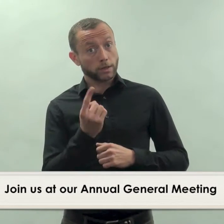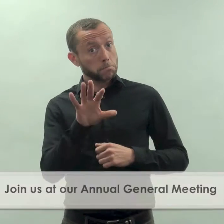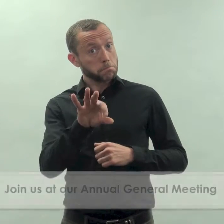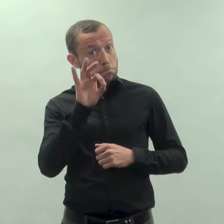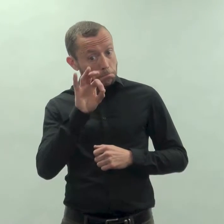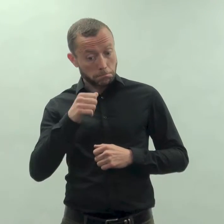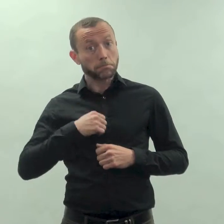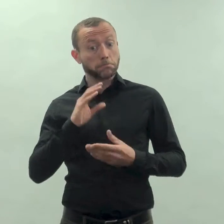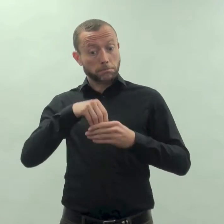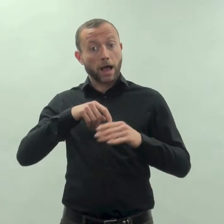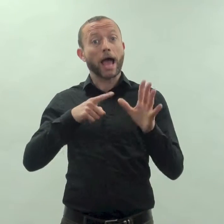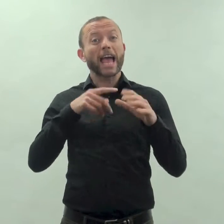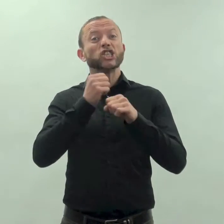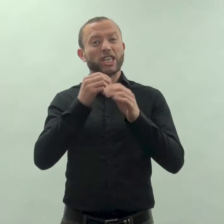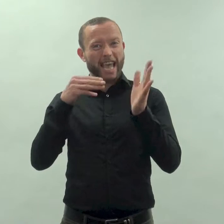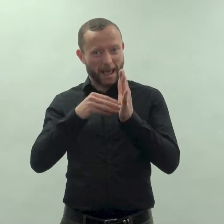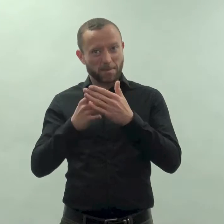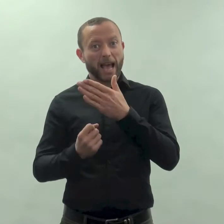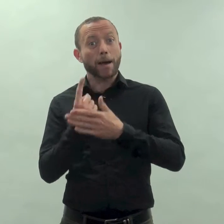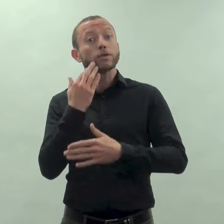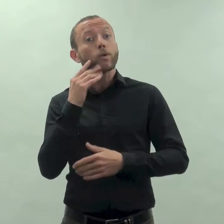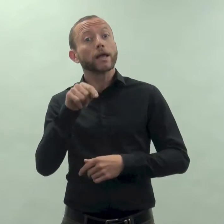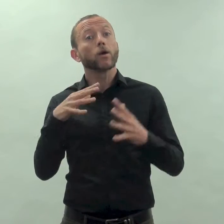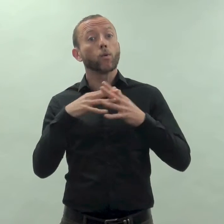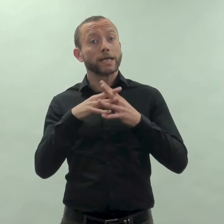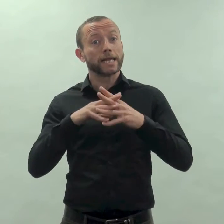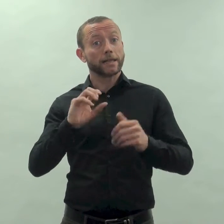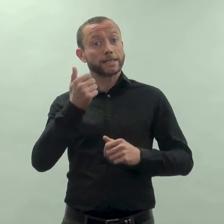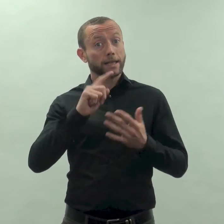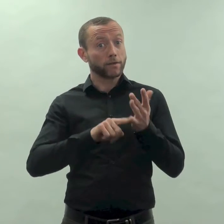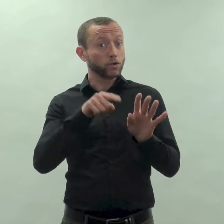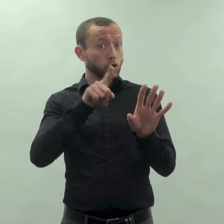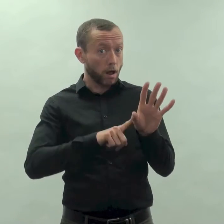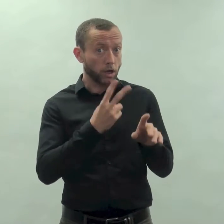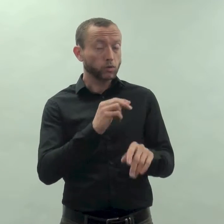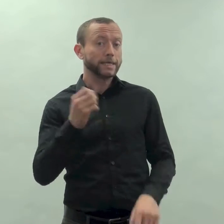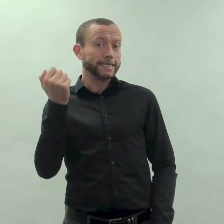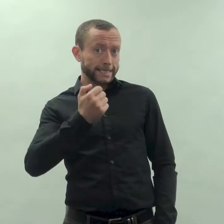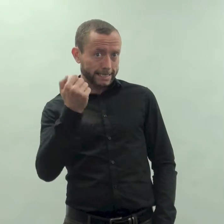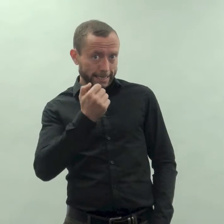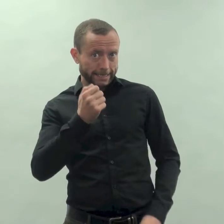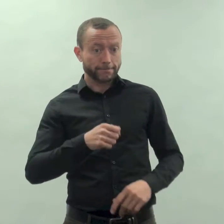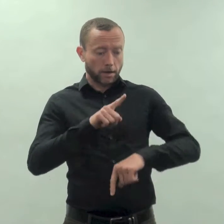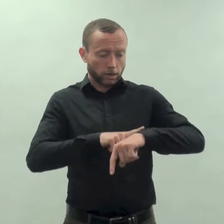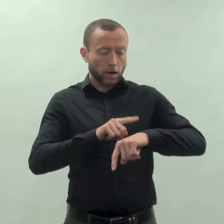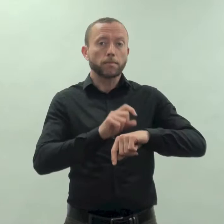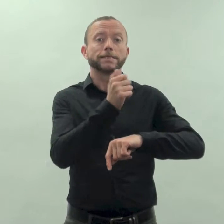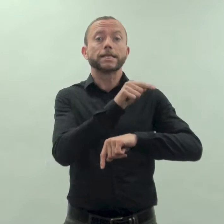invited to join us at our annual general meeting on Wednesday the 6th of July 2016 from 6 to 8:30